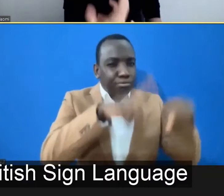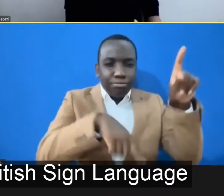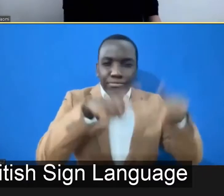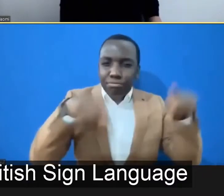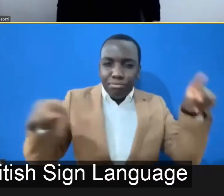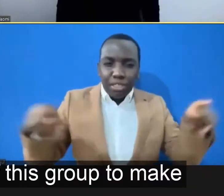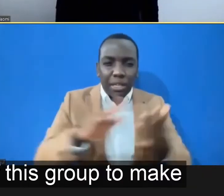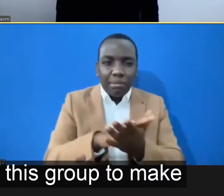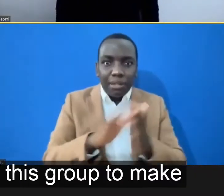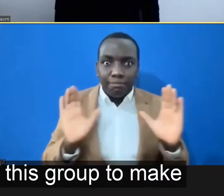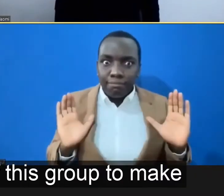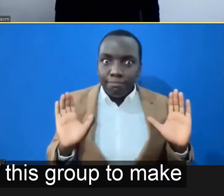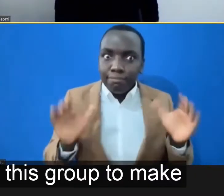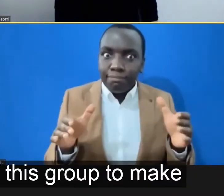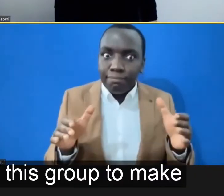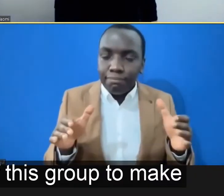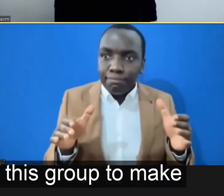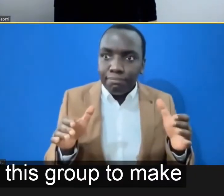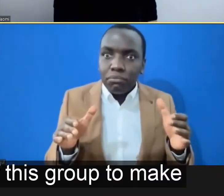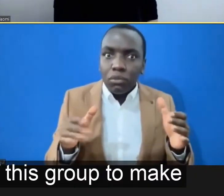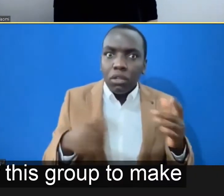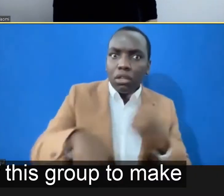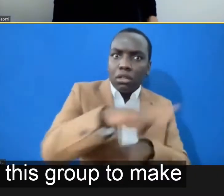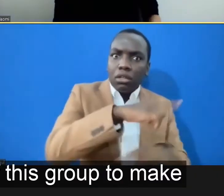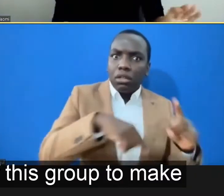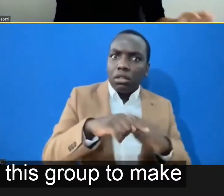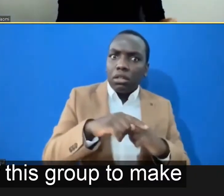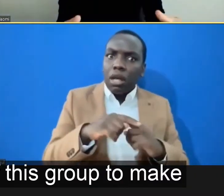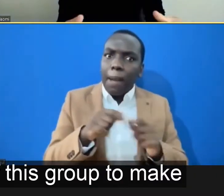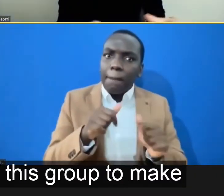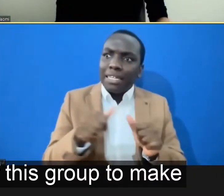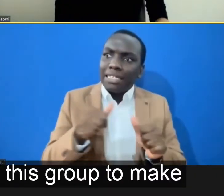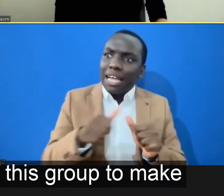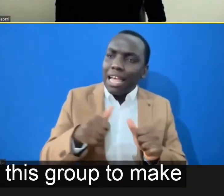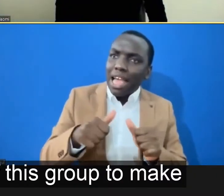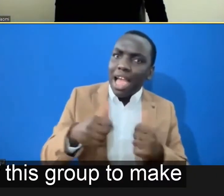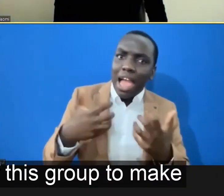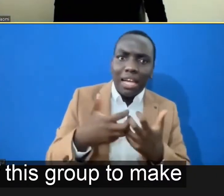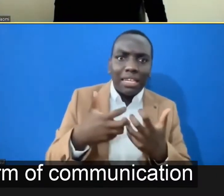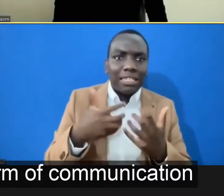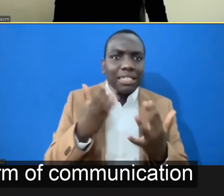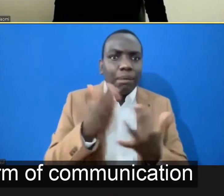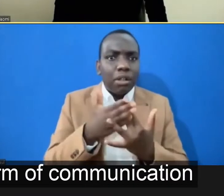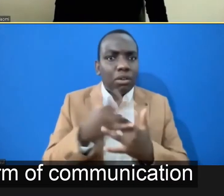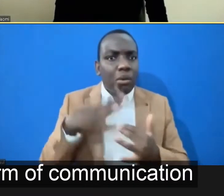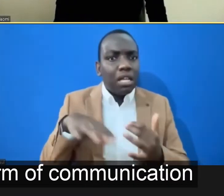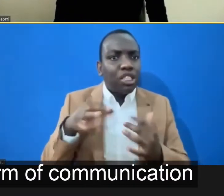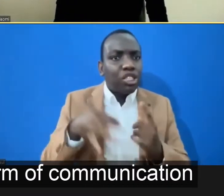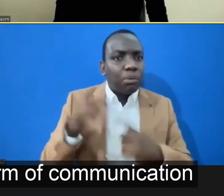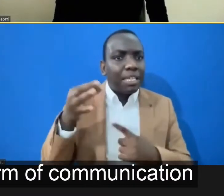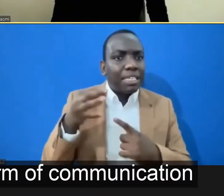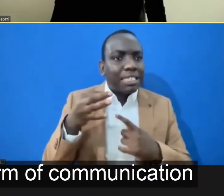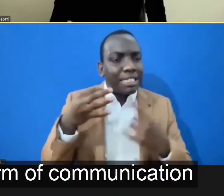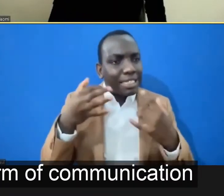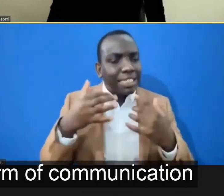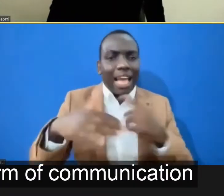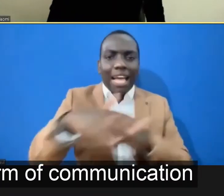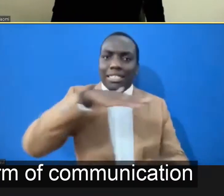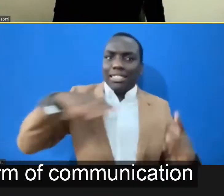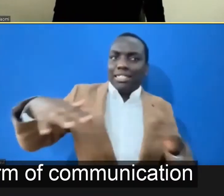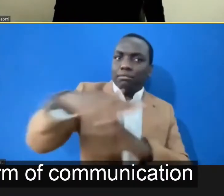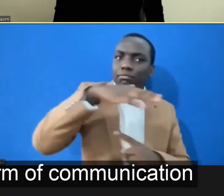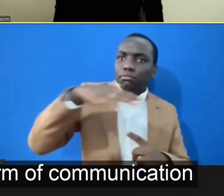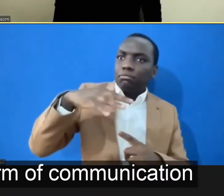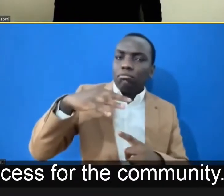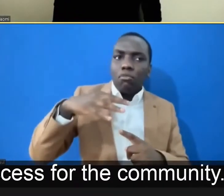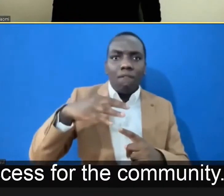British Sign Language, and that they work as part of this group to make sure that they use the best form of